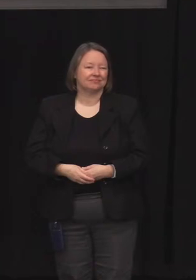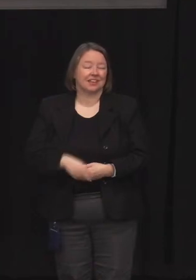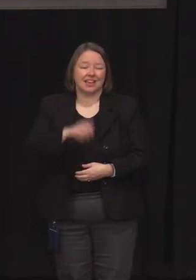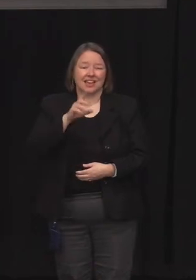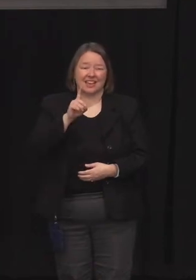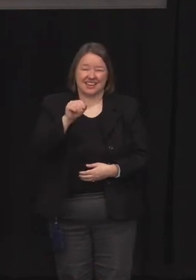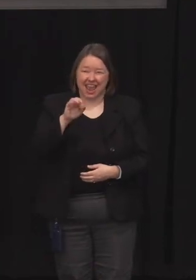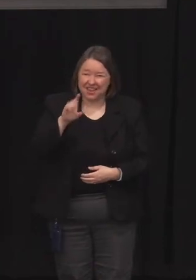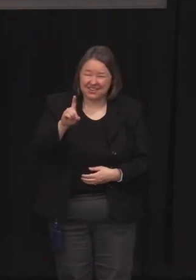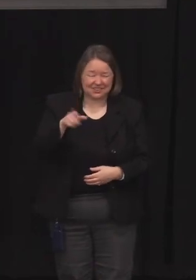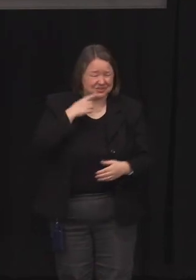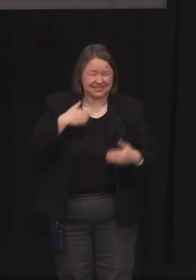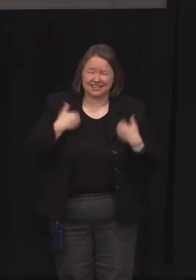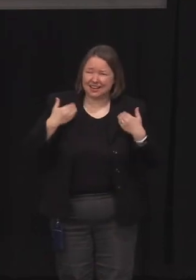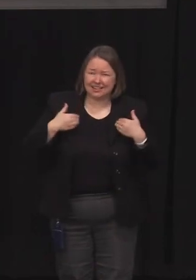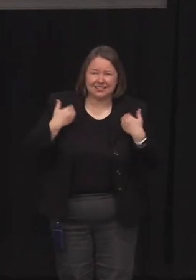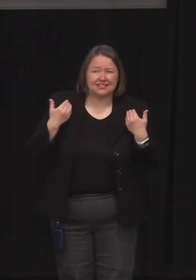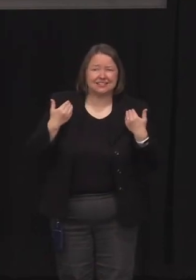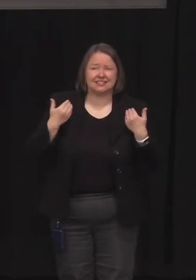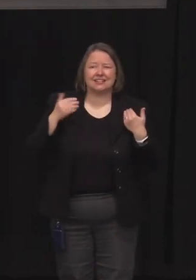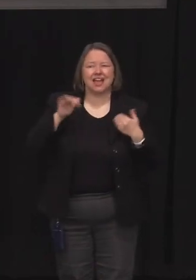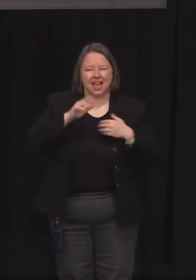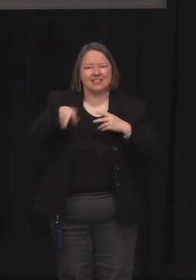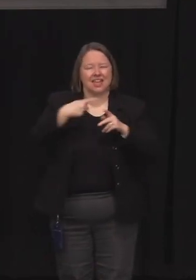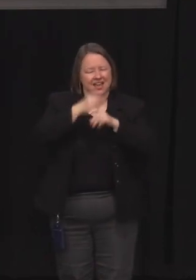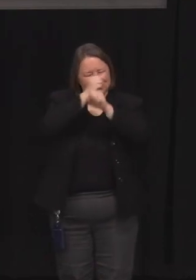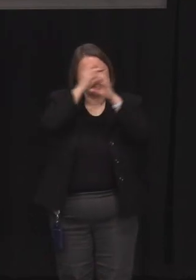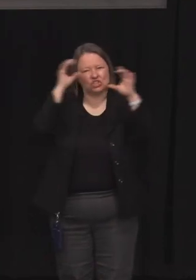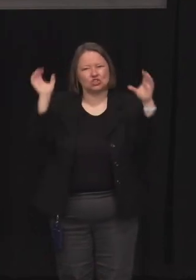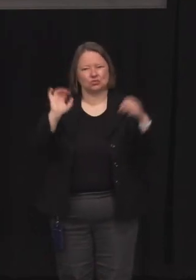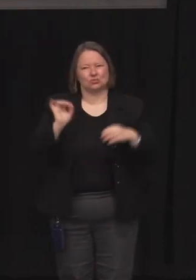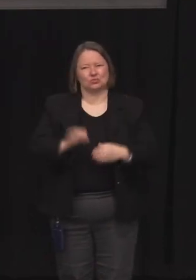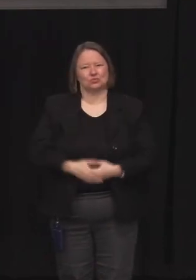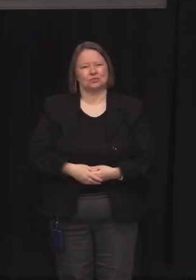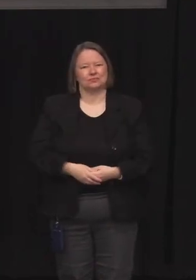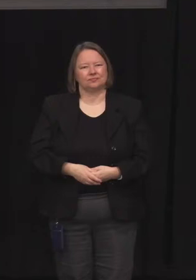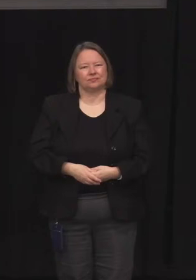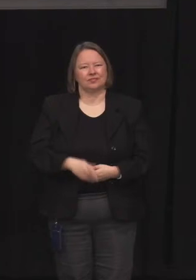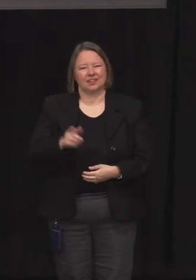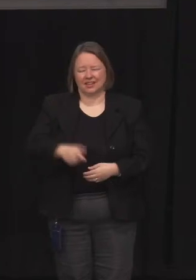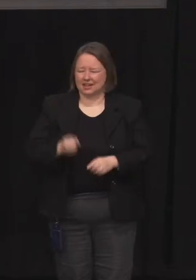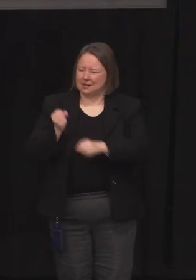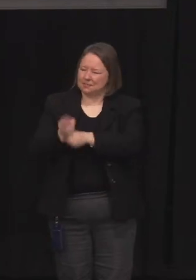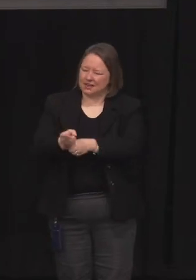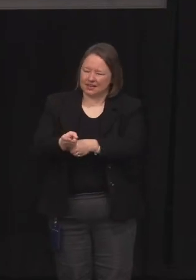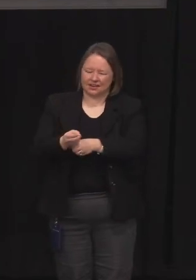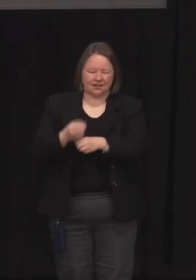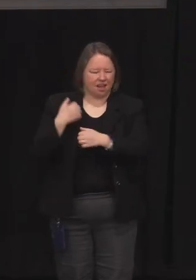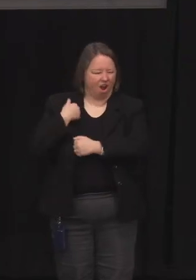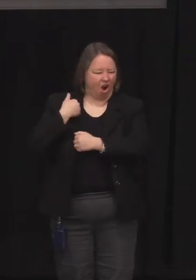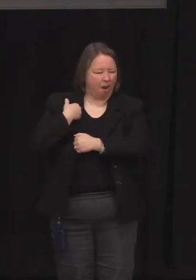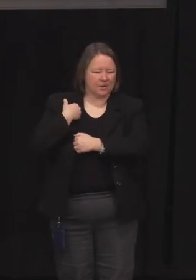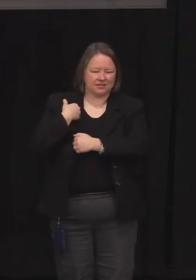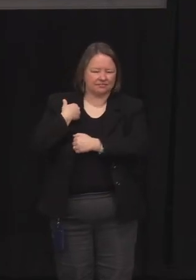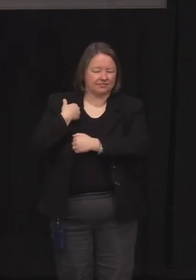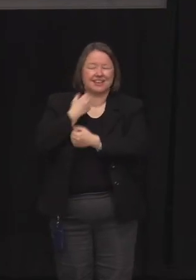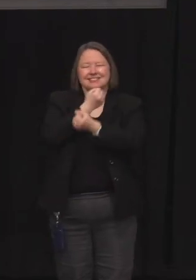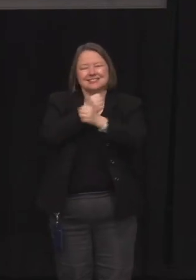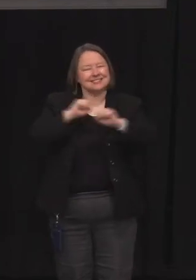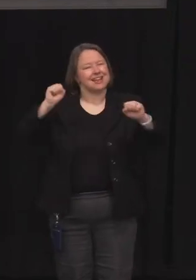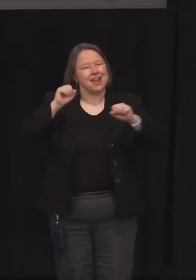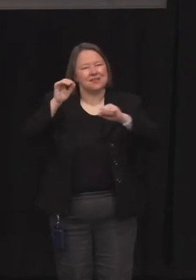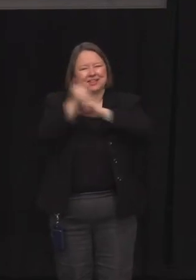David, as young as he was, had that kind of vision. He defeated an army and saved a nation.